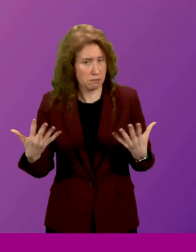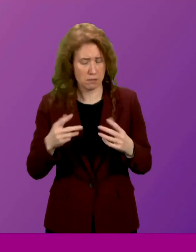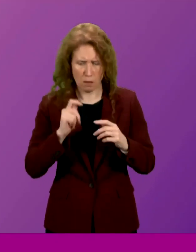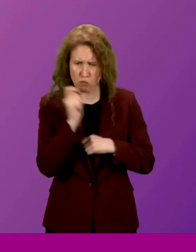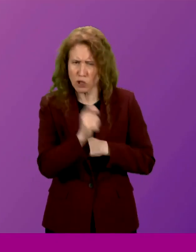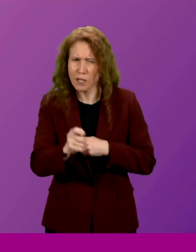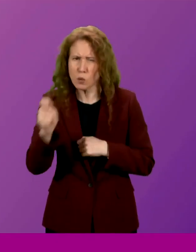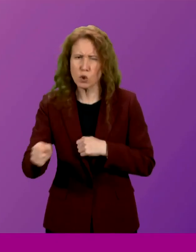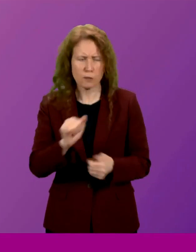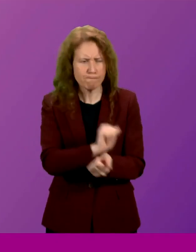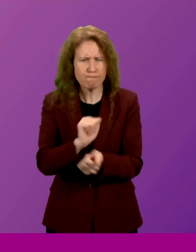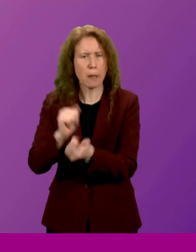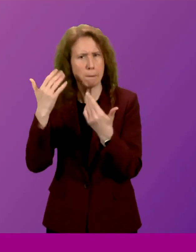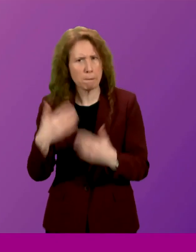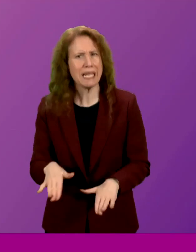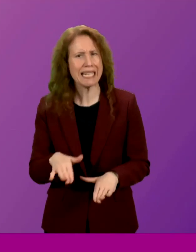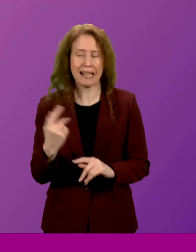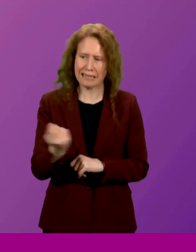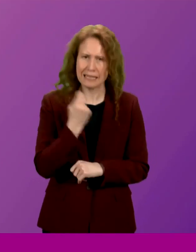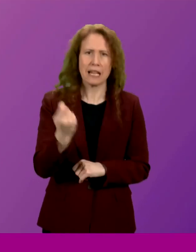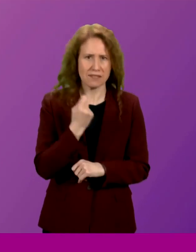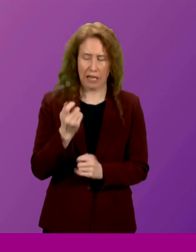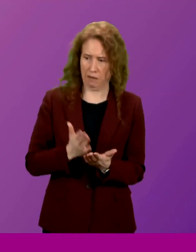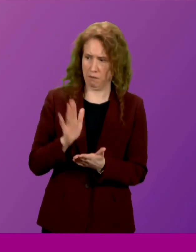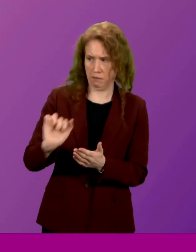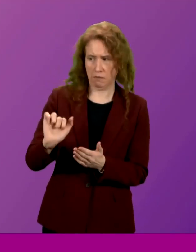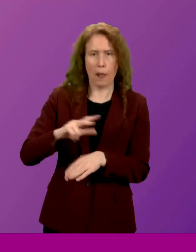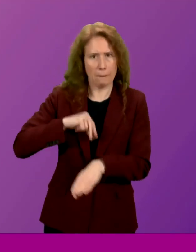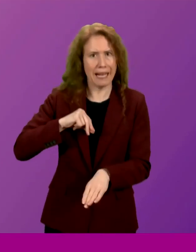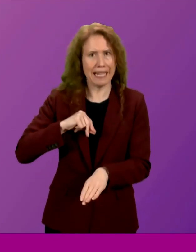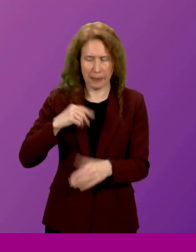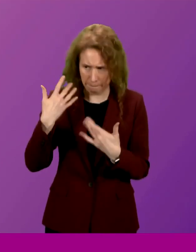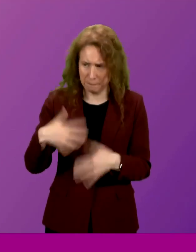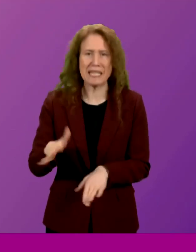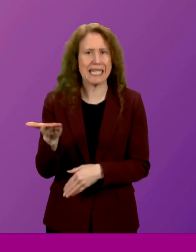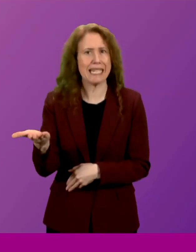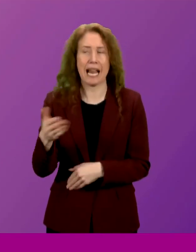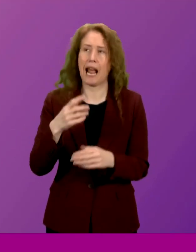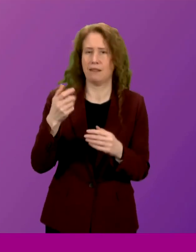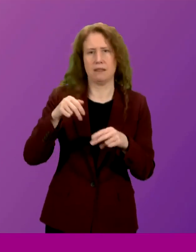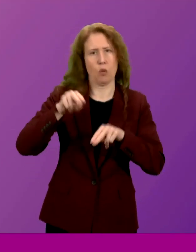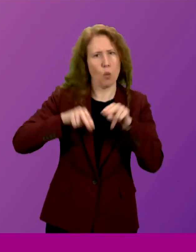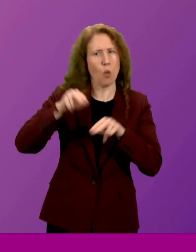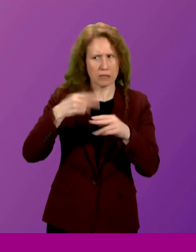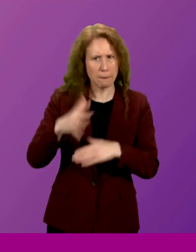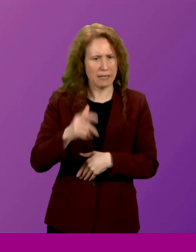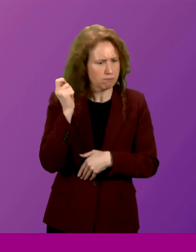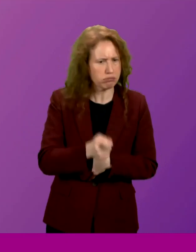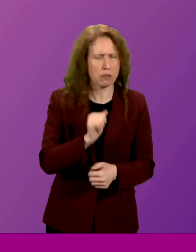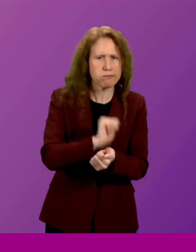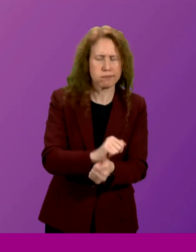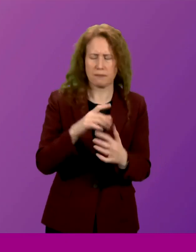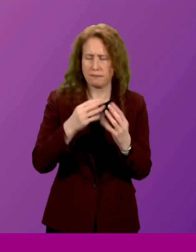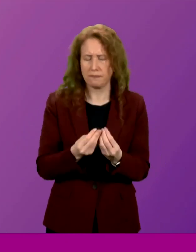of prosecutions taken forward successfully by the police, obviously taken forward by the Crown, which are determined